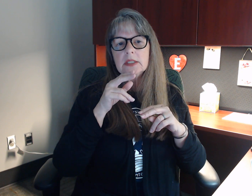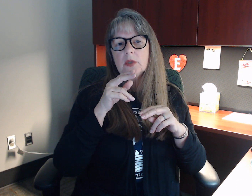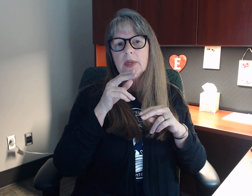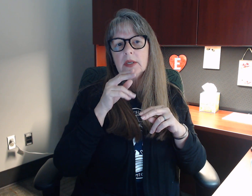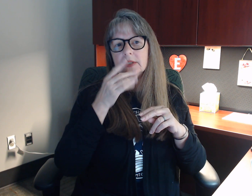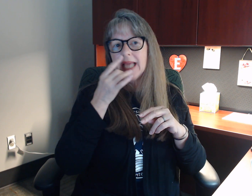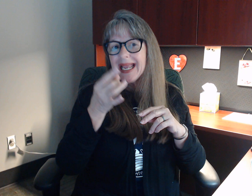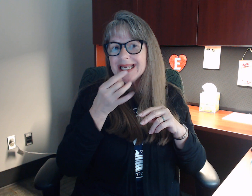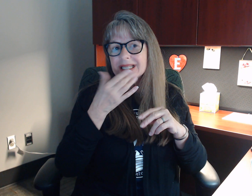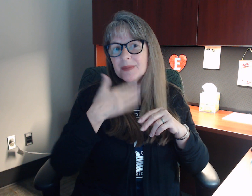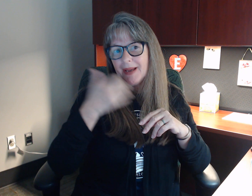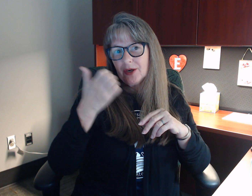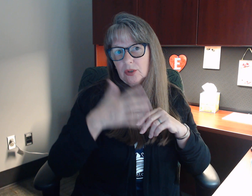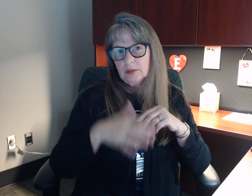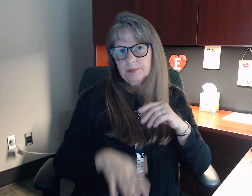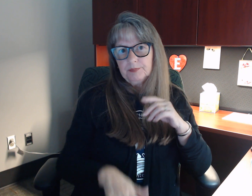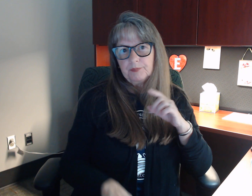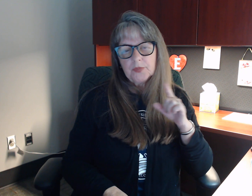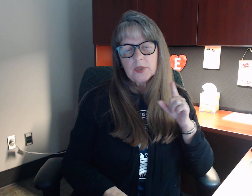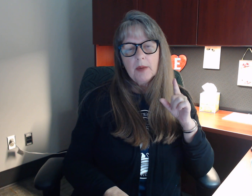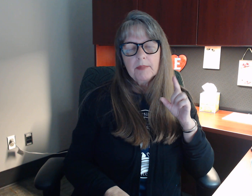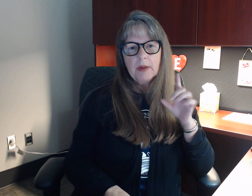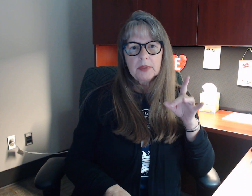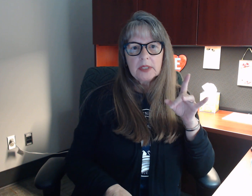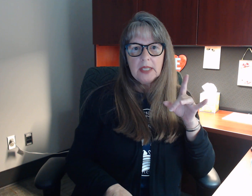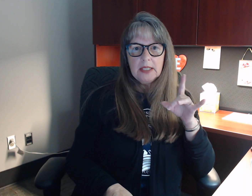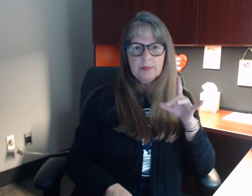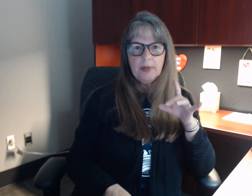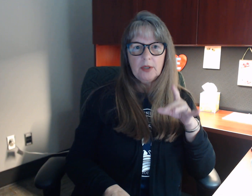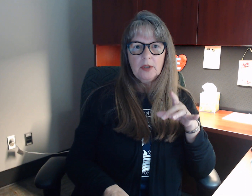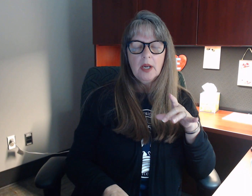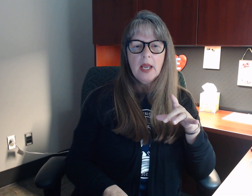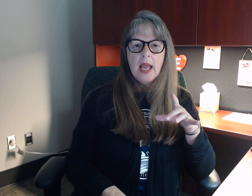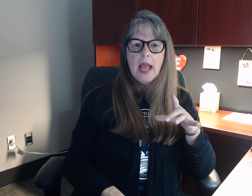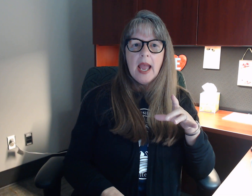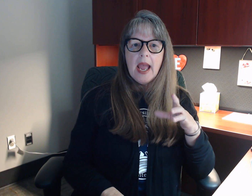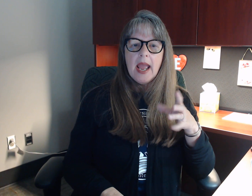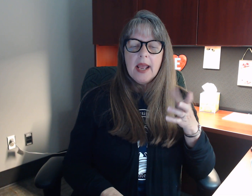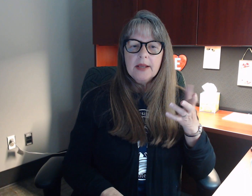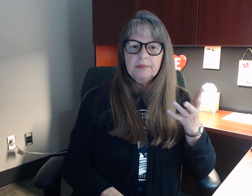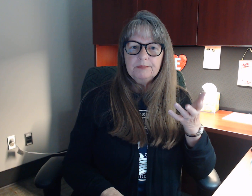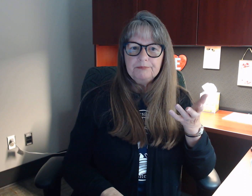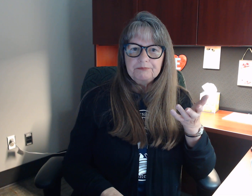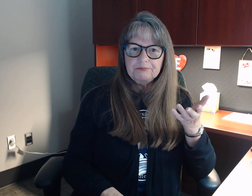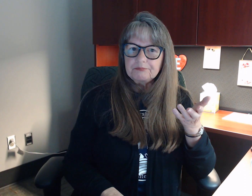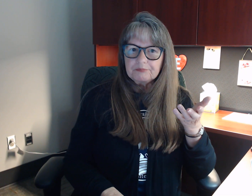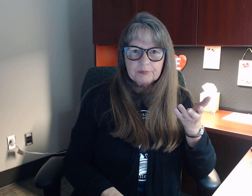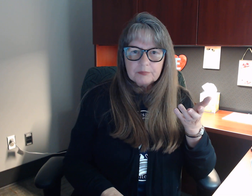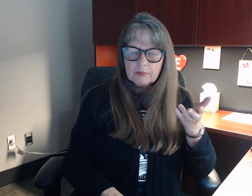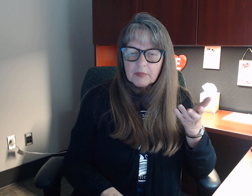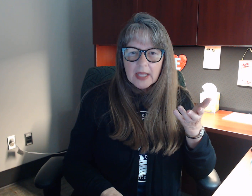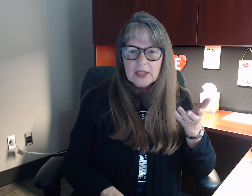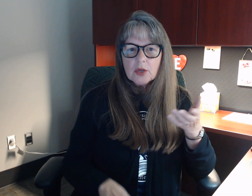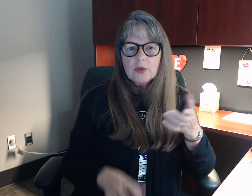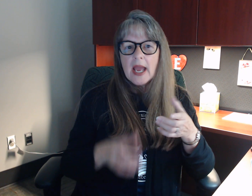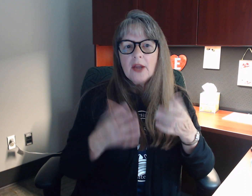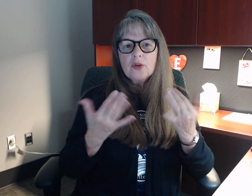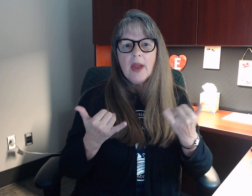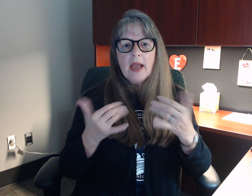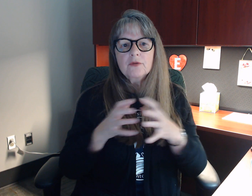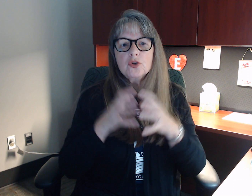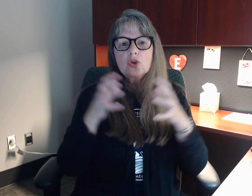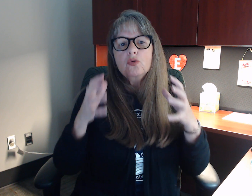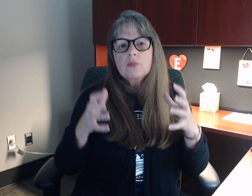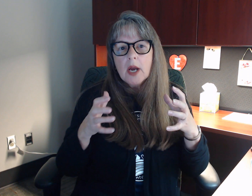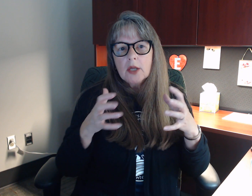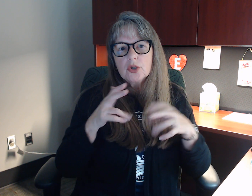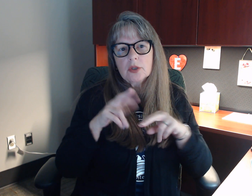it'll taste better, salt and pepper to taste better, and so now you have too much